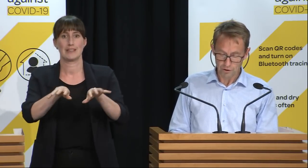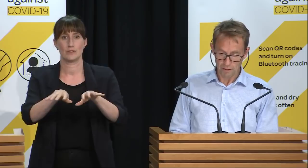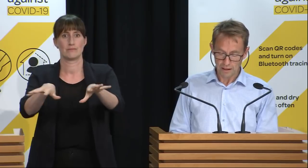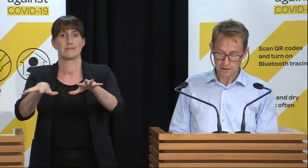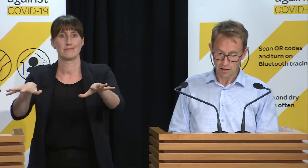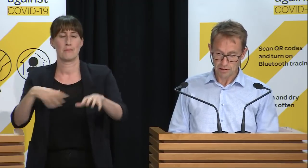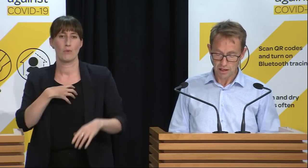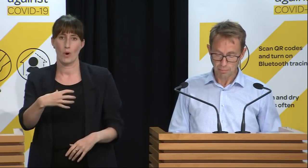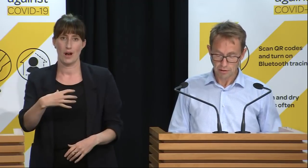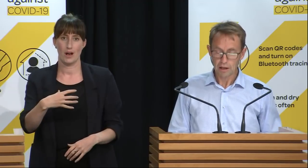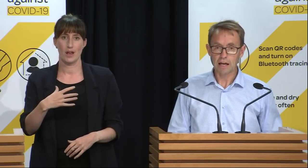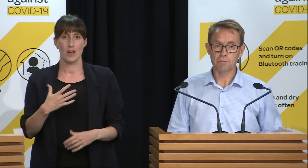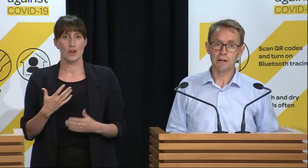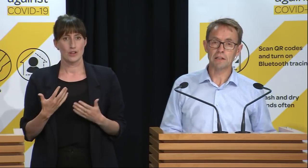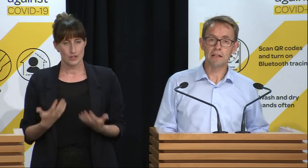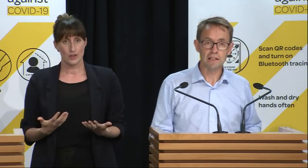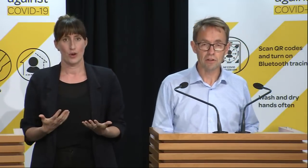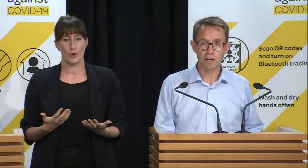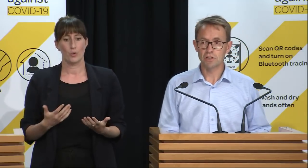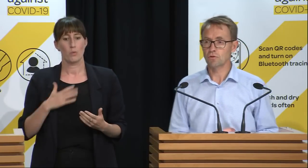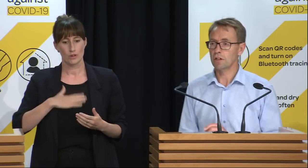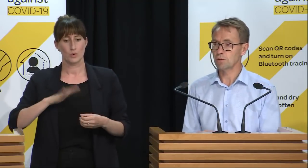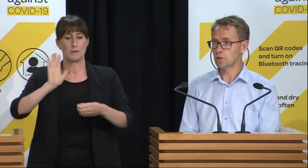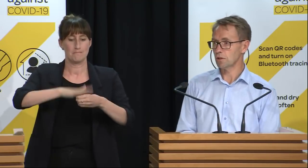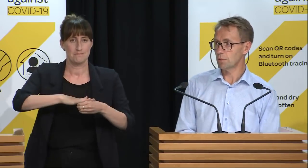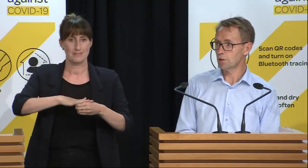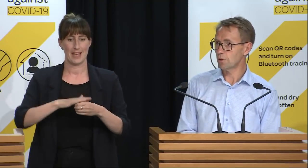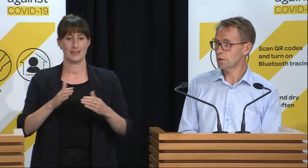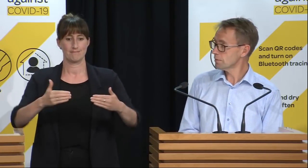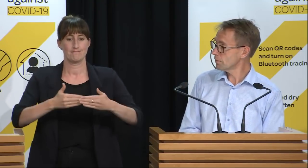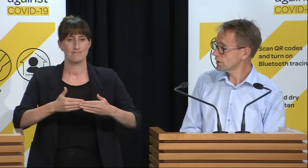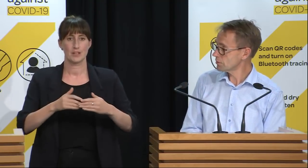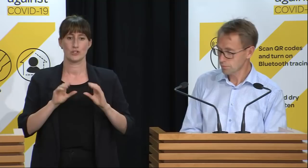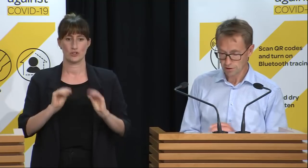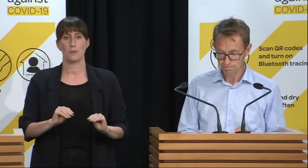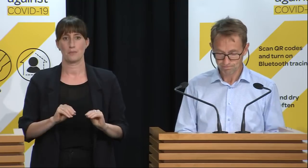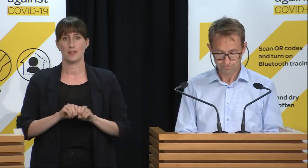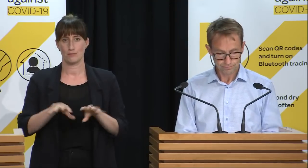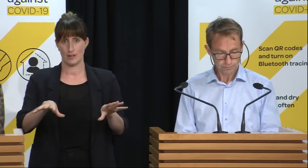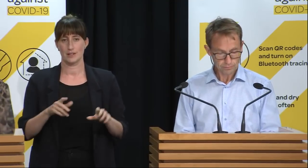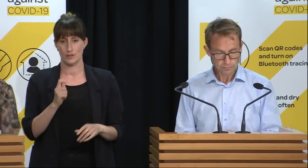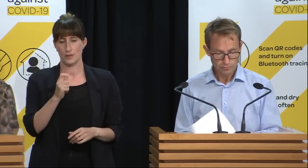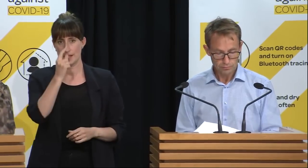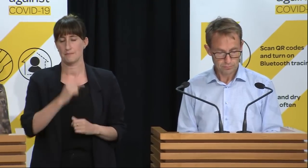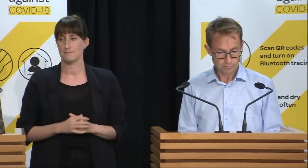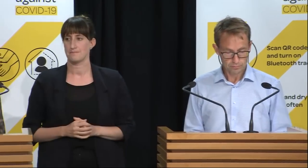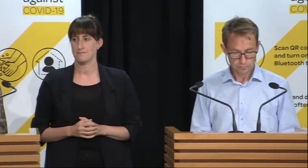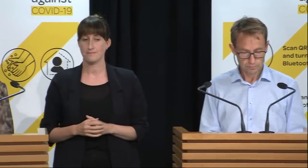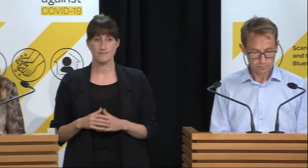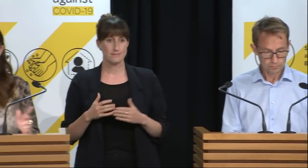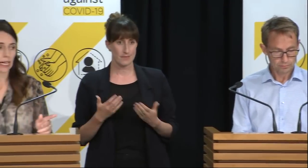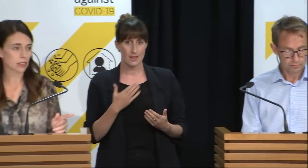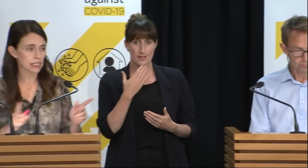be confident that that is going to happen and break any other chains of transmission that might arise. Thanks, Prime Minister. Thanks, Dr. Bloomfield. Look, happy to